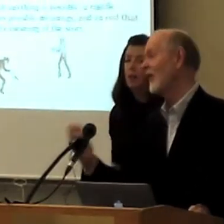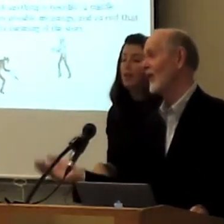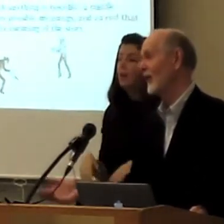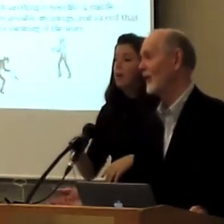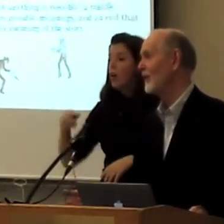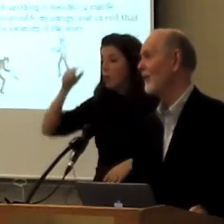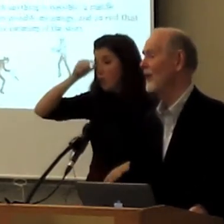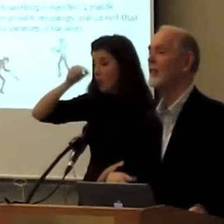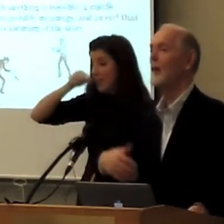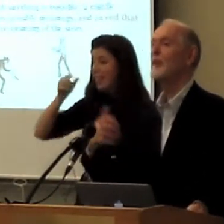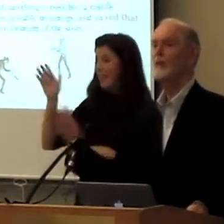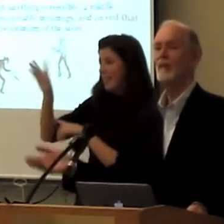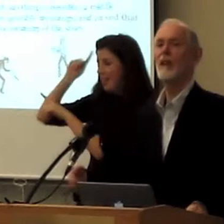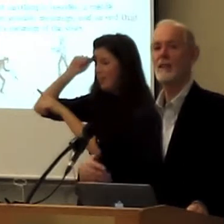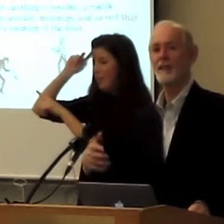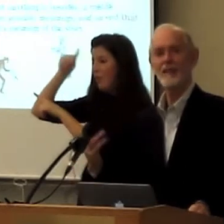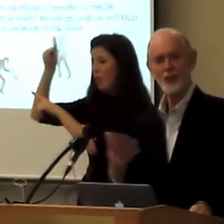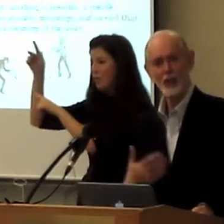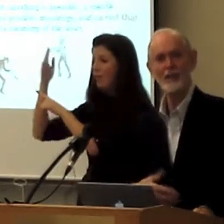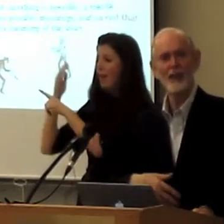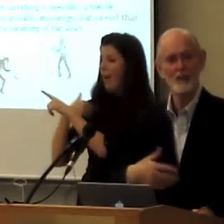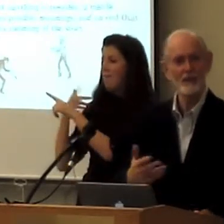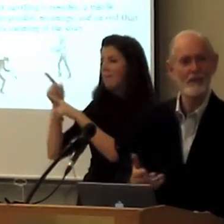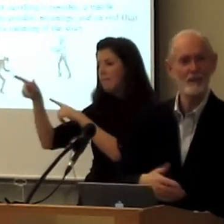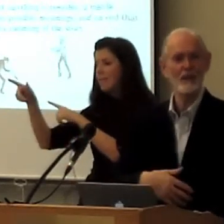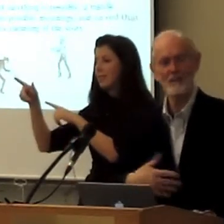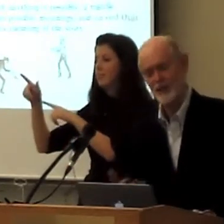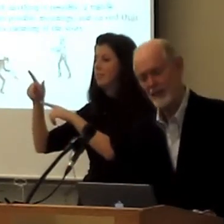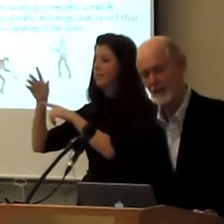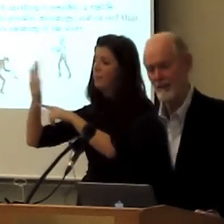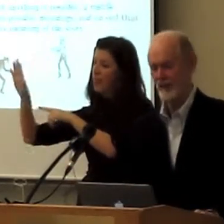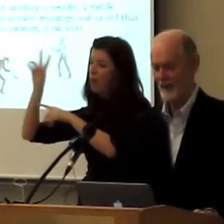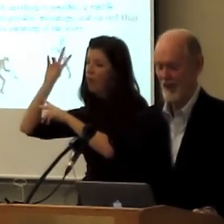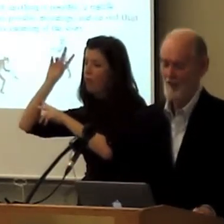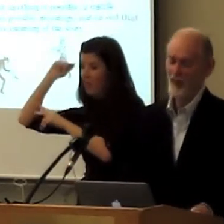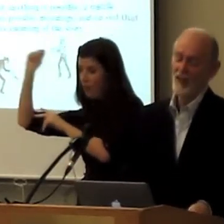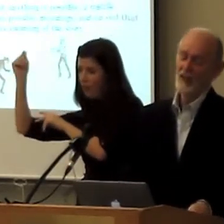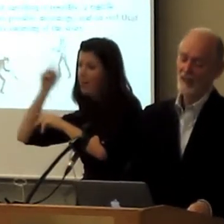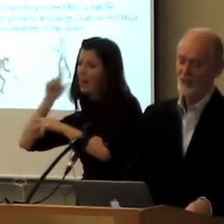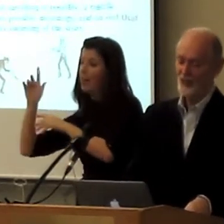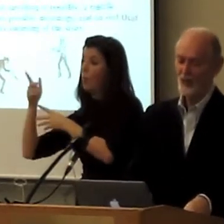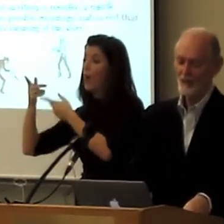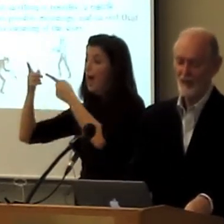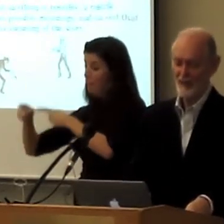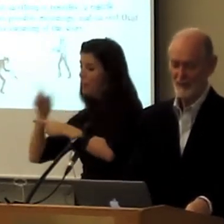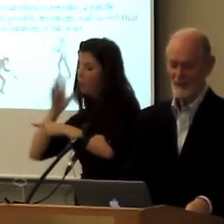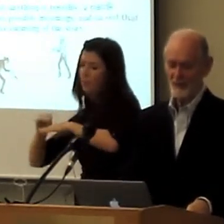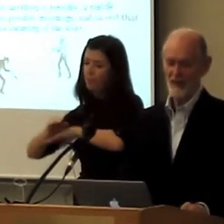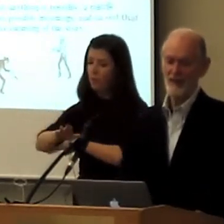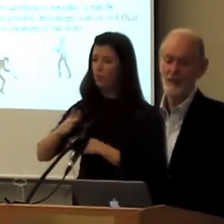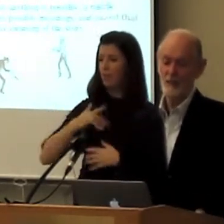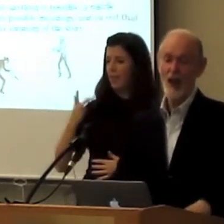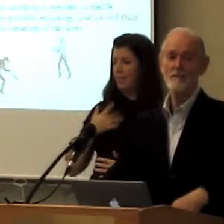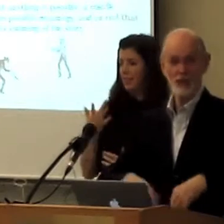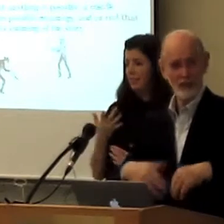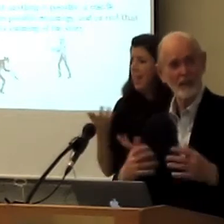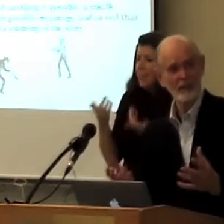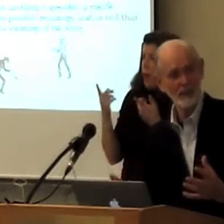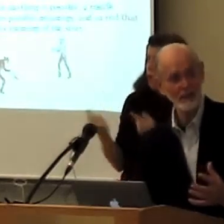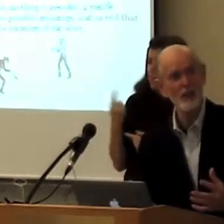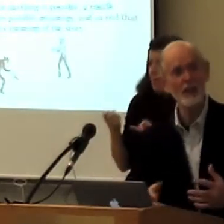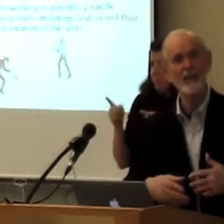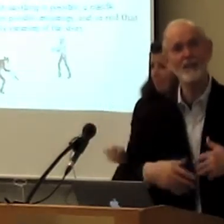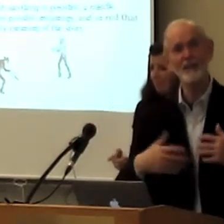because you never know what subsequent events are going to change how you feel about preceding events. And that's the story of our lives.